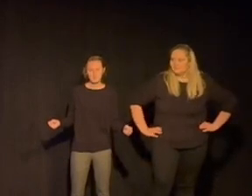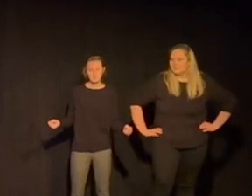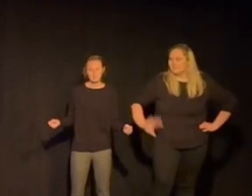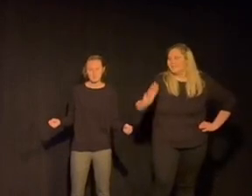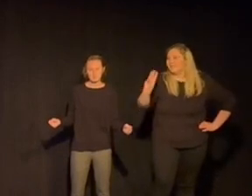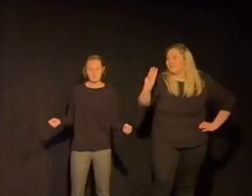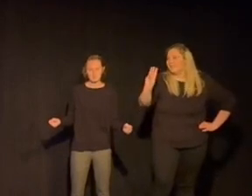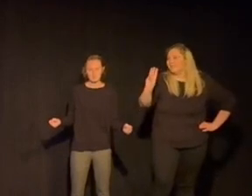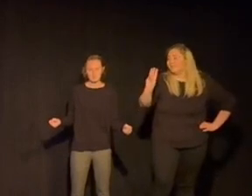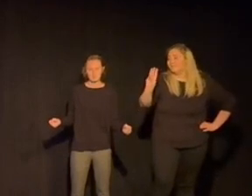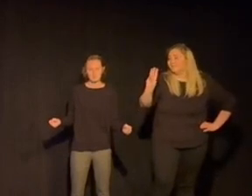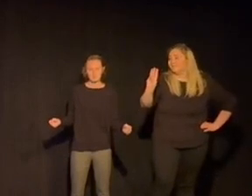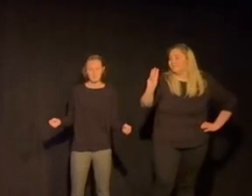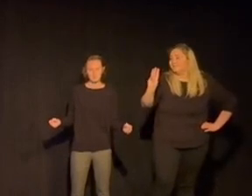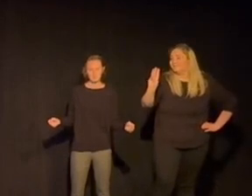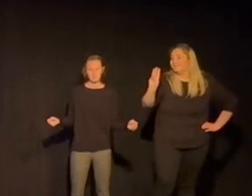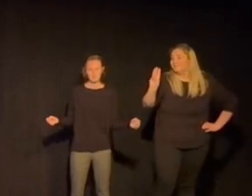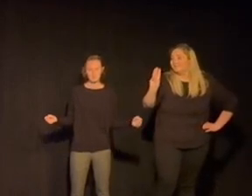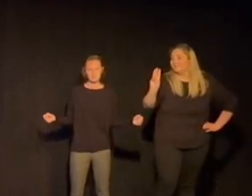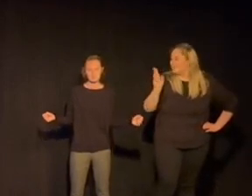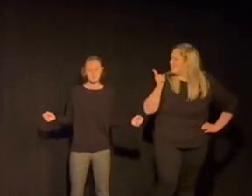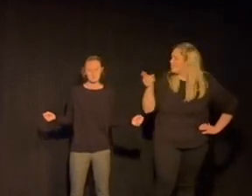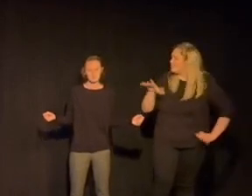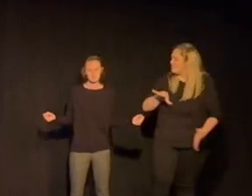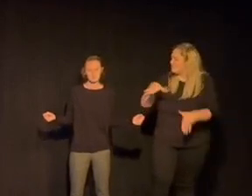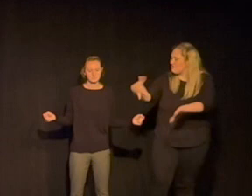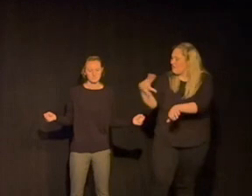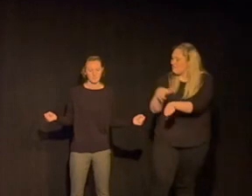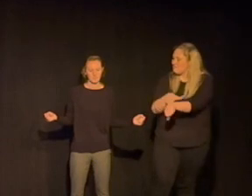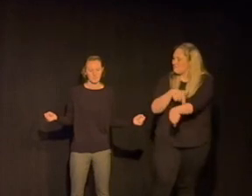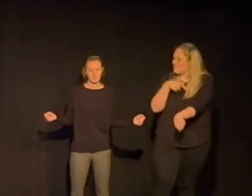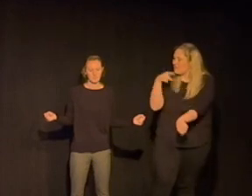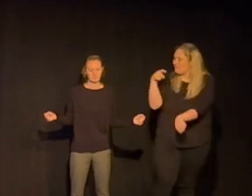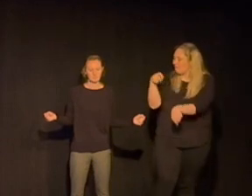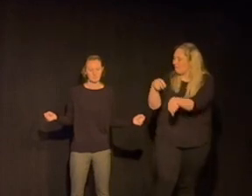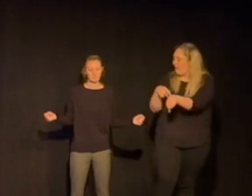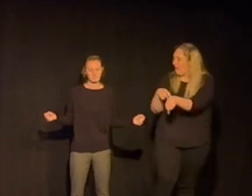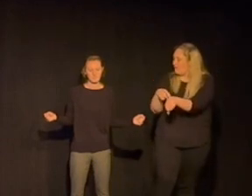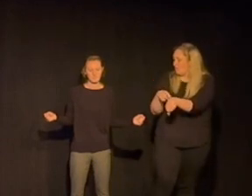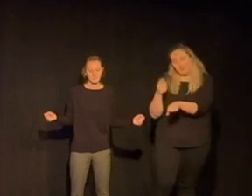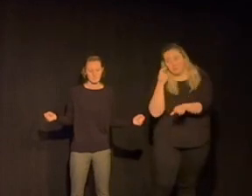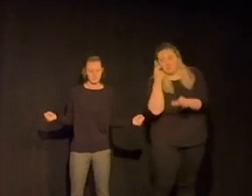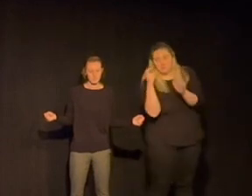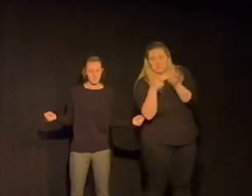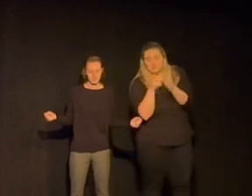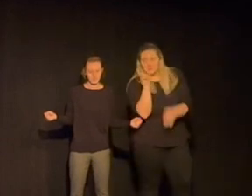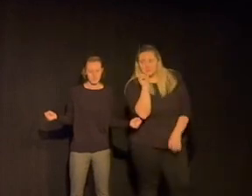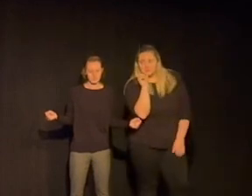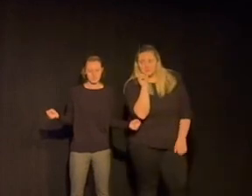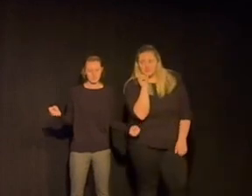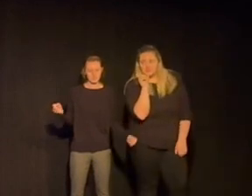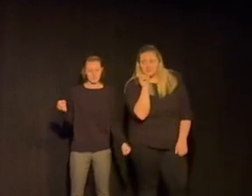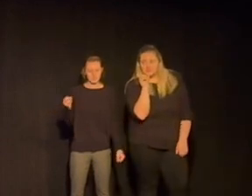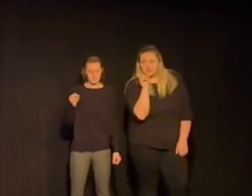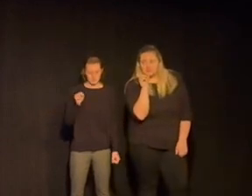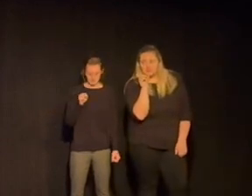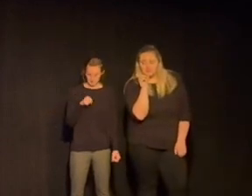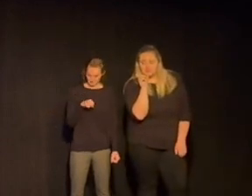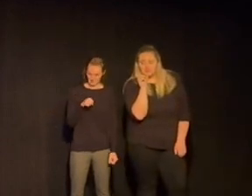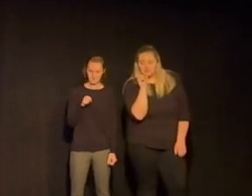Six. You were dead a little longer at that time. Could you tell? I could